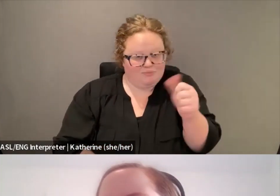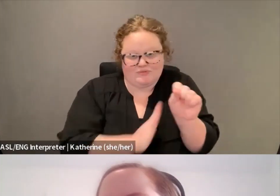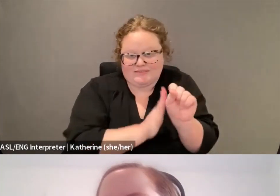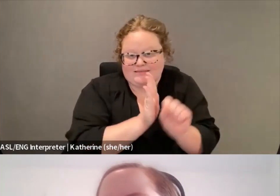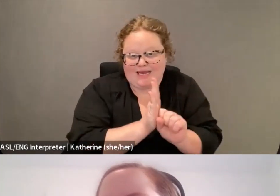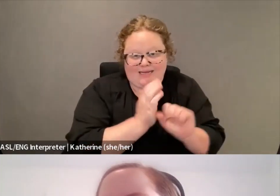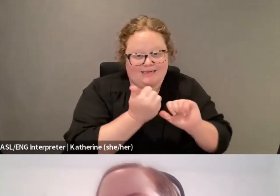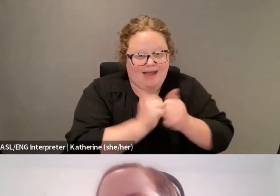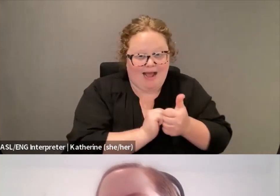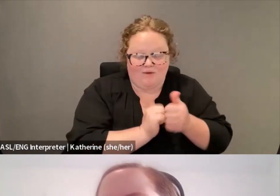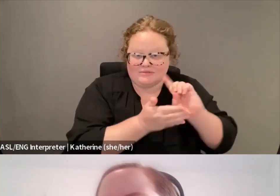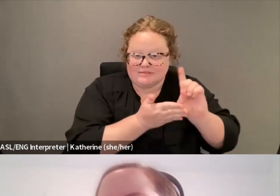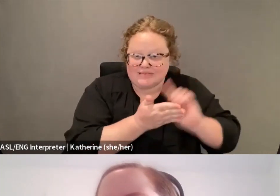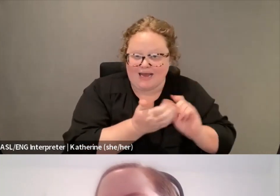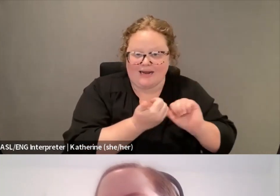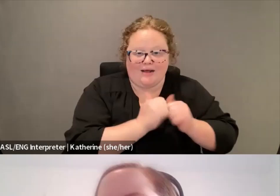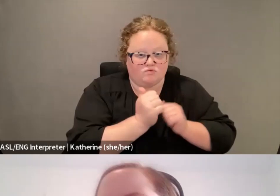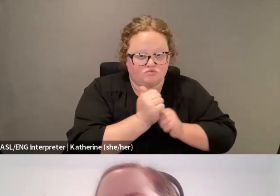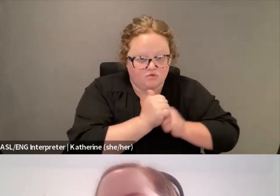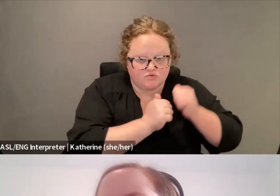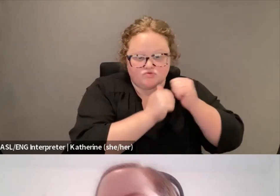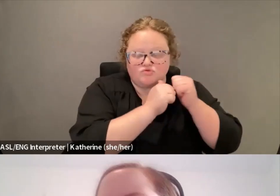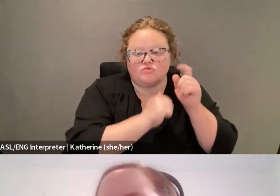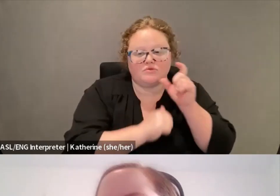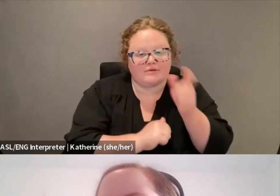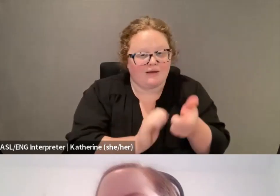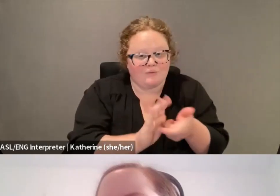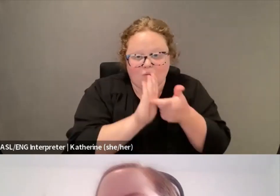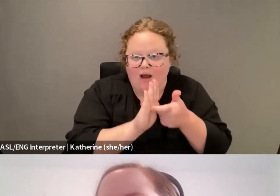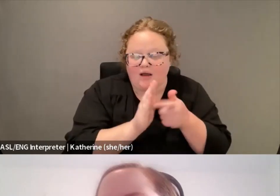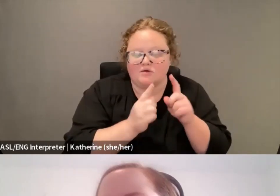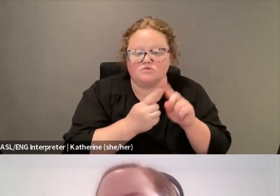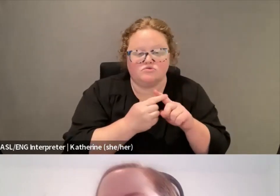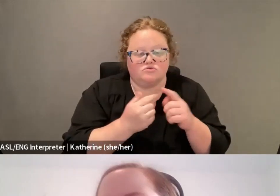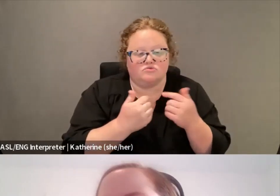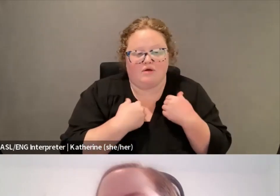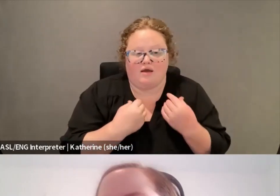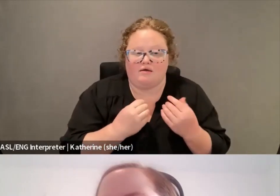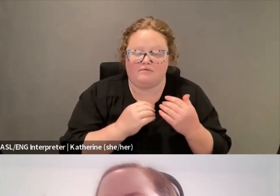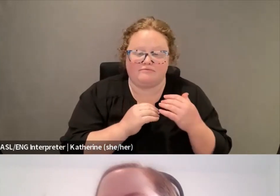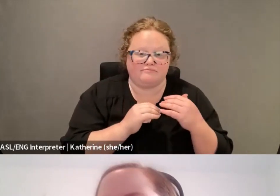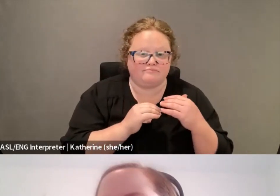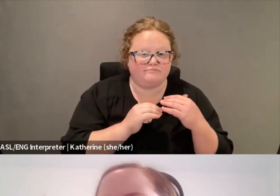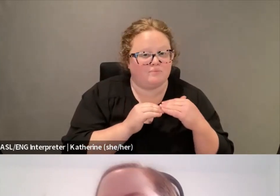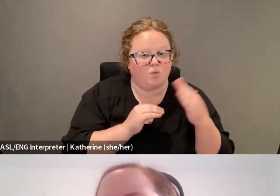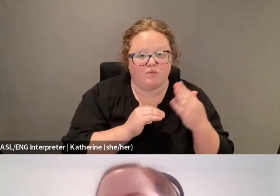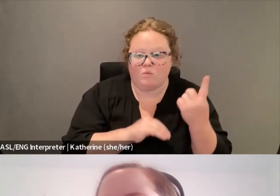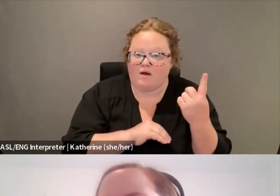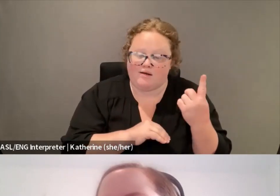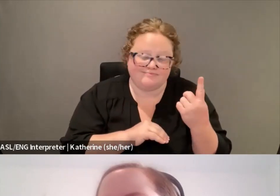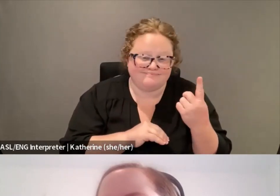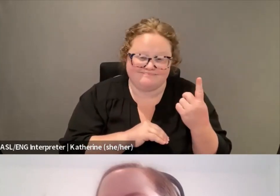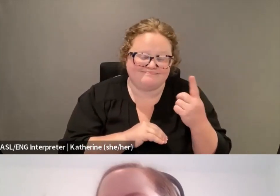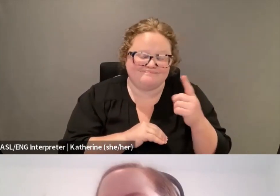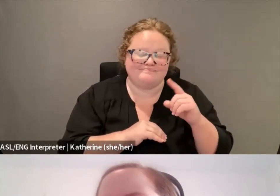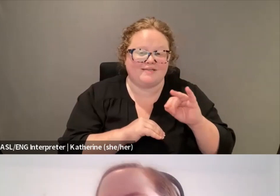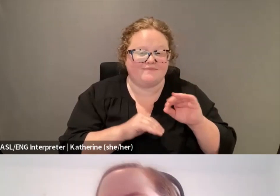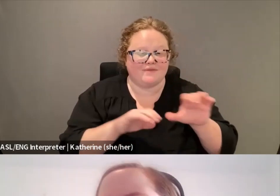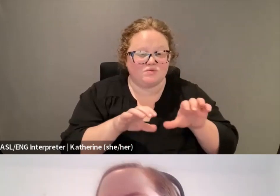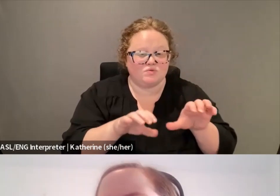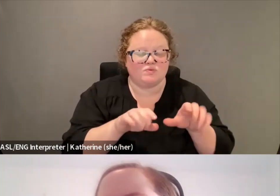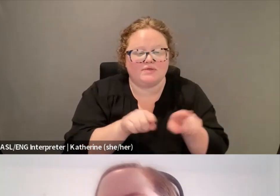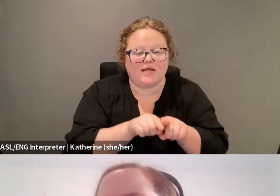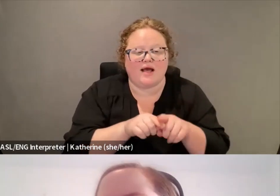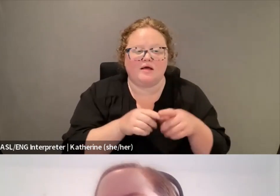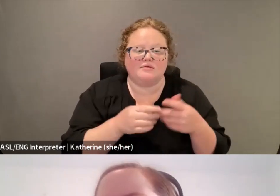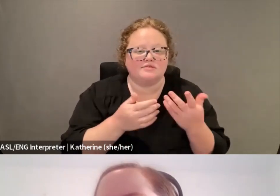that. They're not necessarily required to have more than one support brokerage entity if they're doing it as an administrative